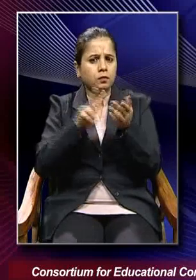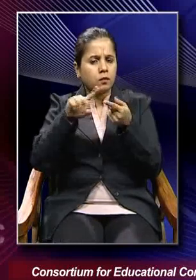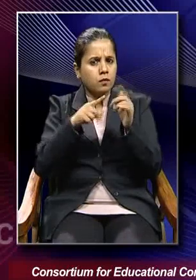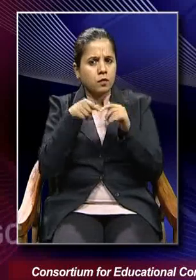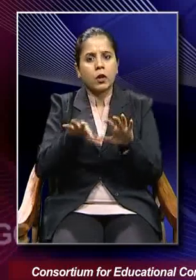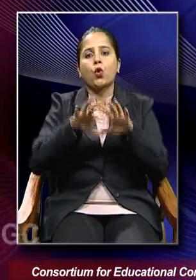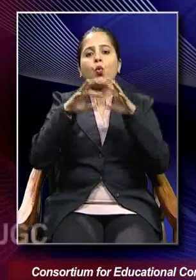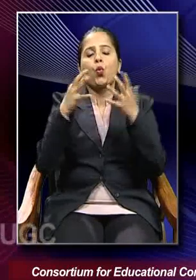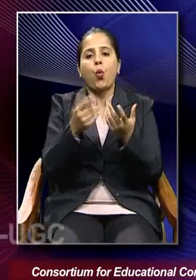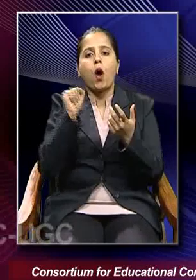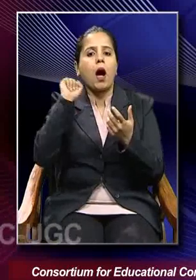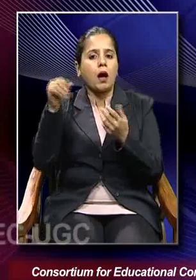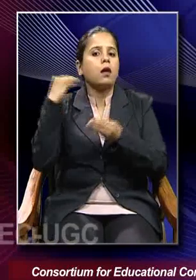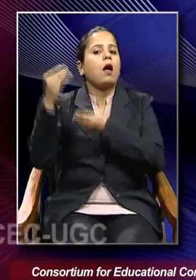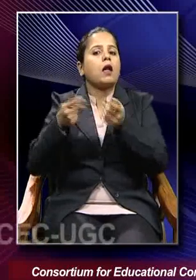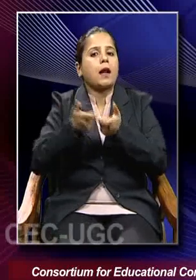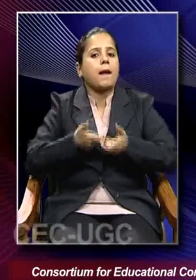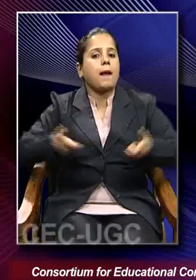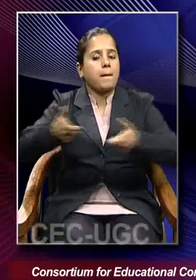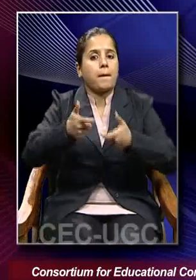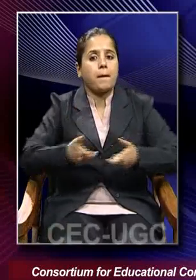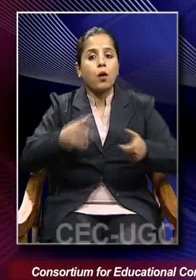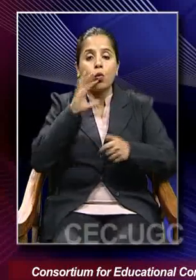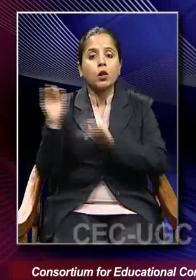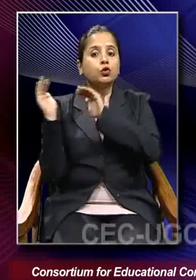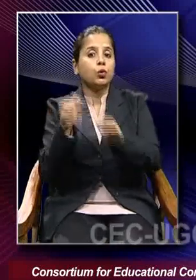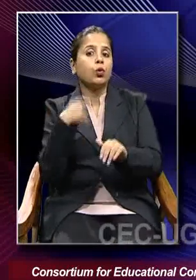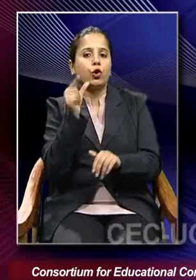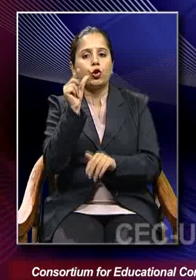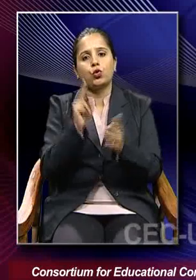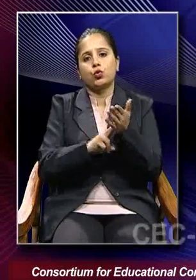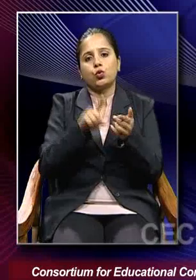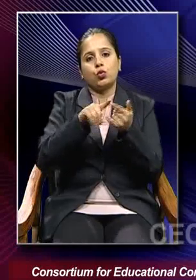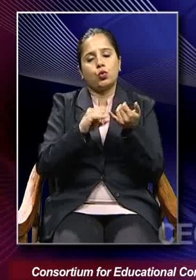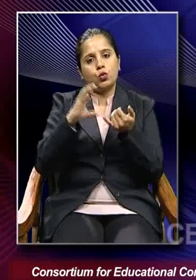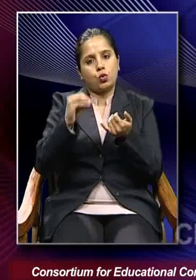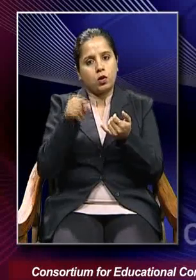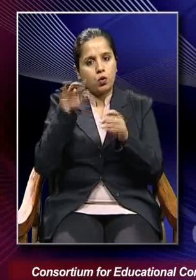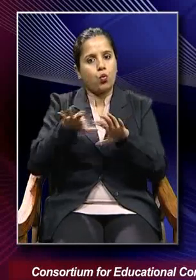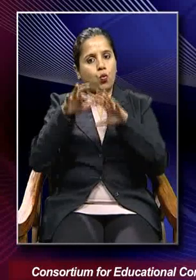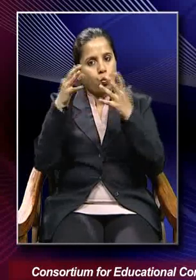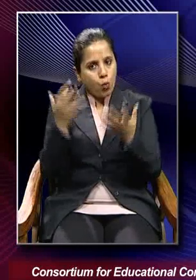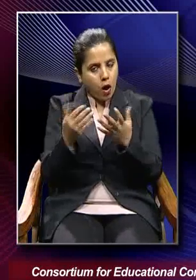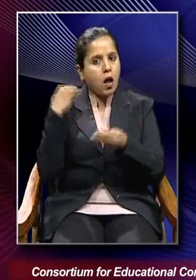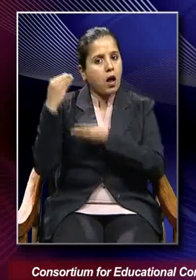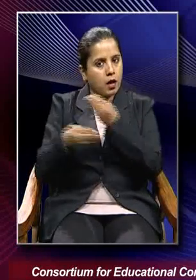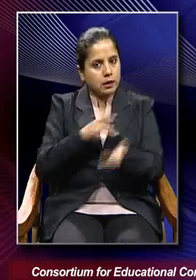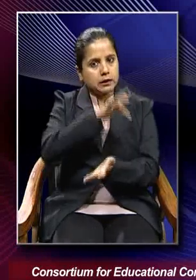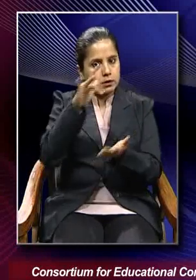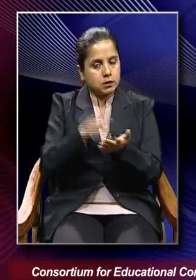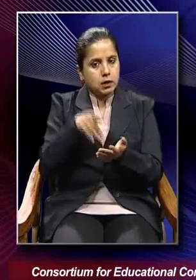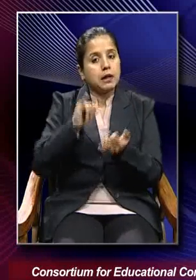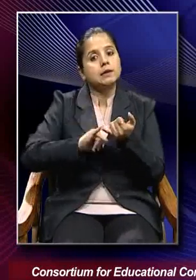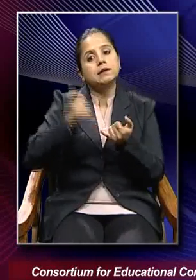Heritage Committee, supported by UNESCO, World Heritage Center, the Secretariat for the